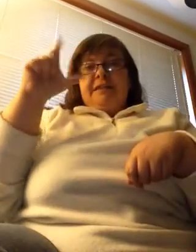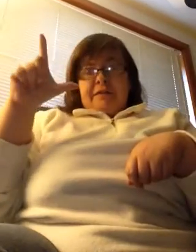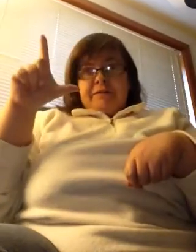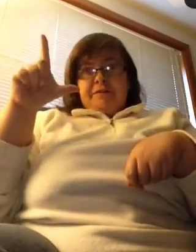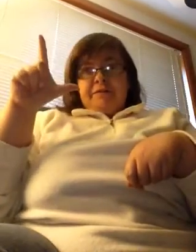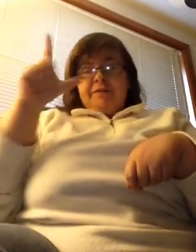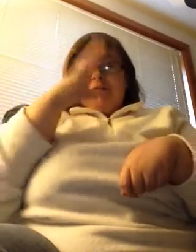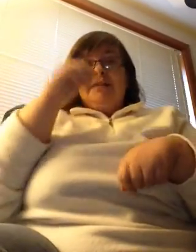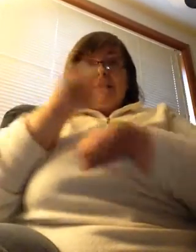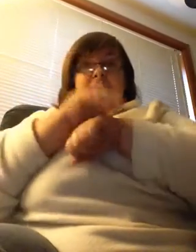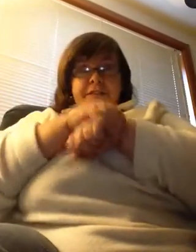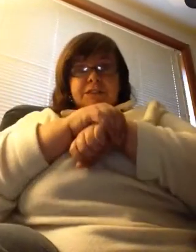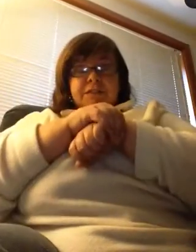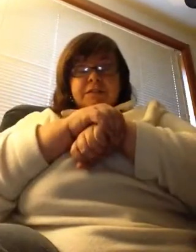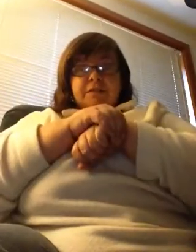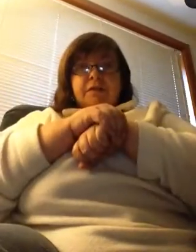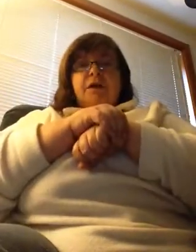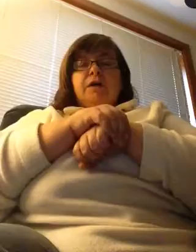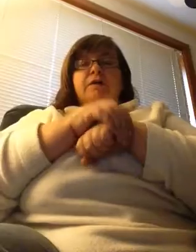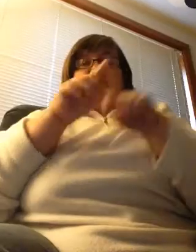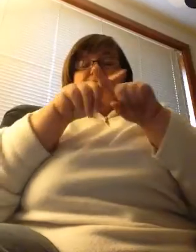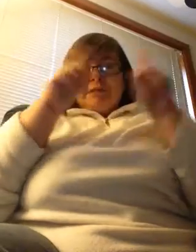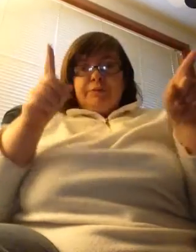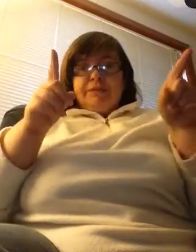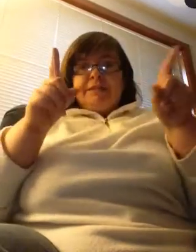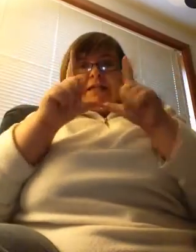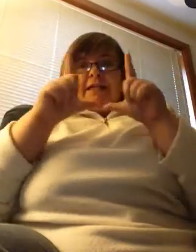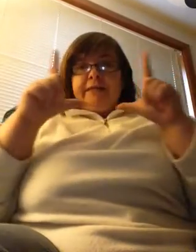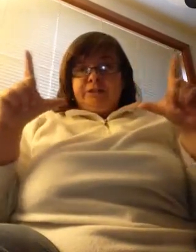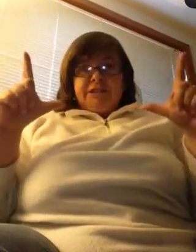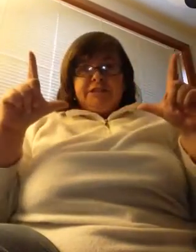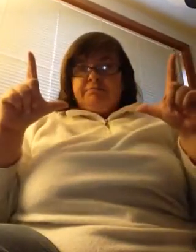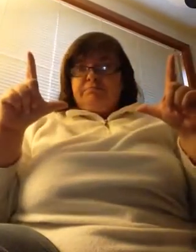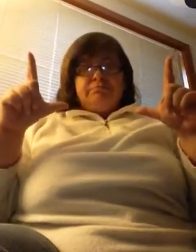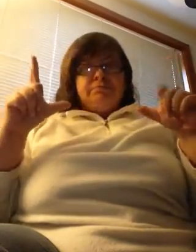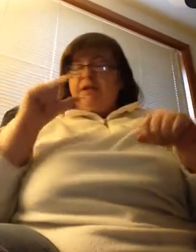ASL and English are separate languages.